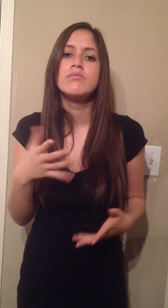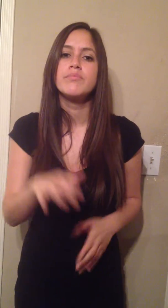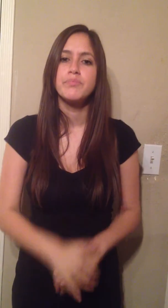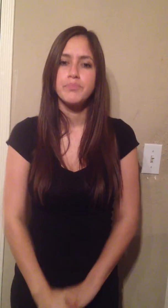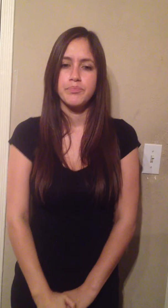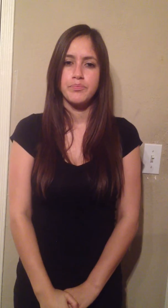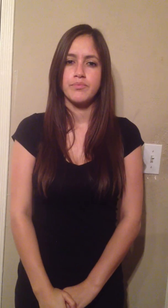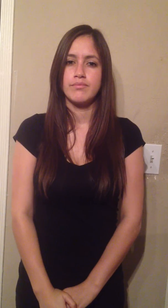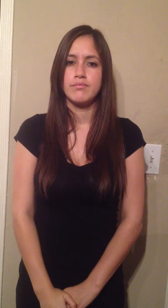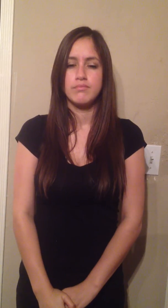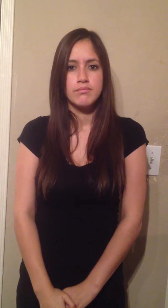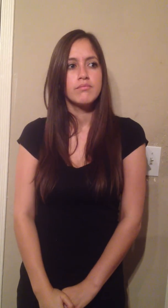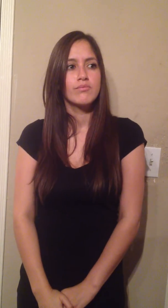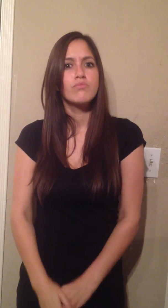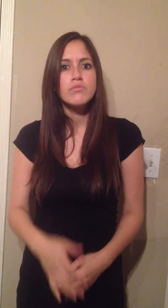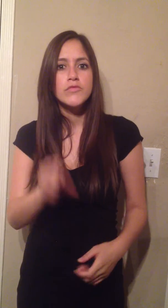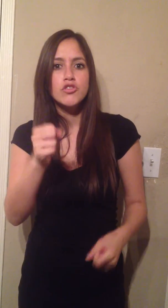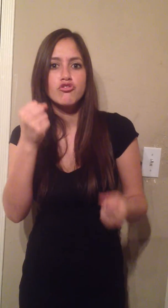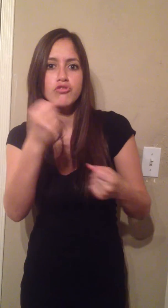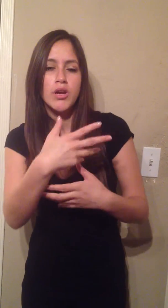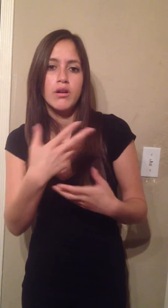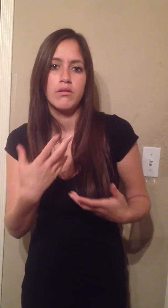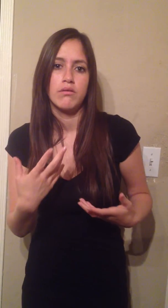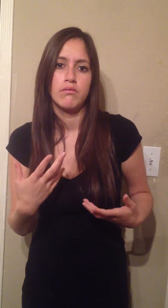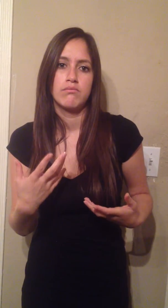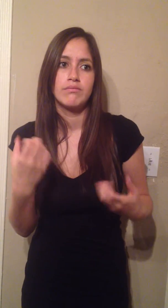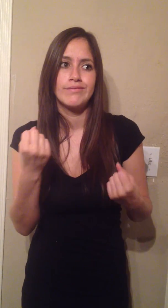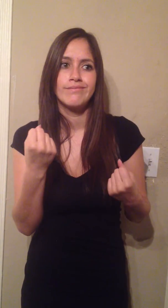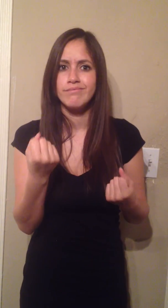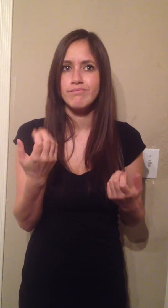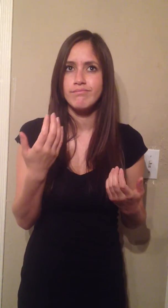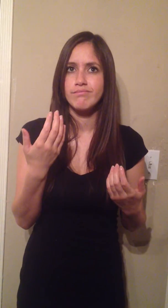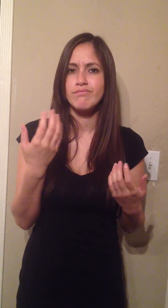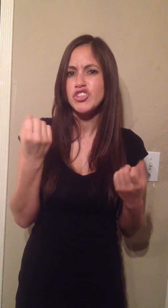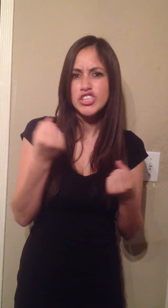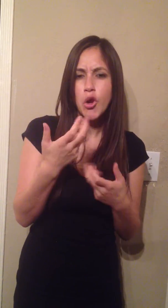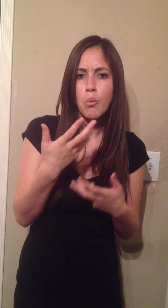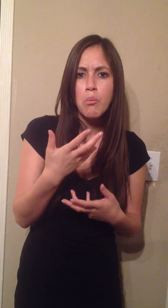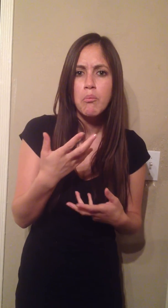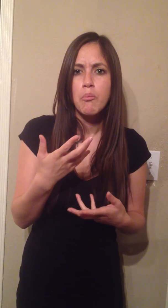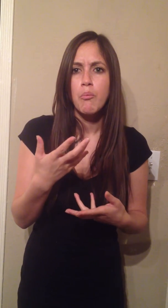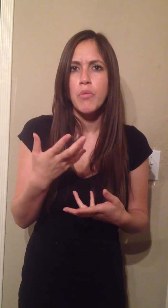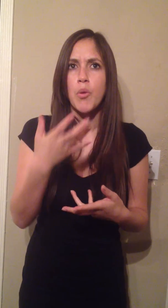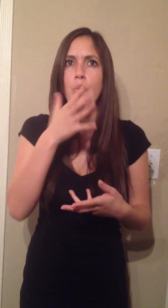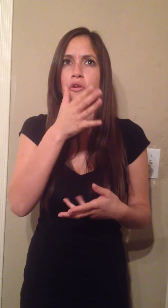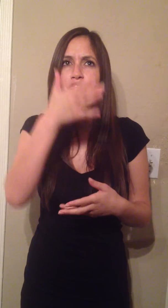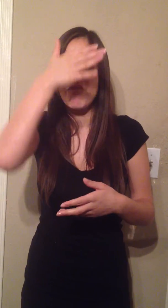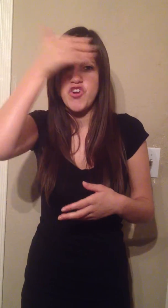Yeah, they're terrified, and this is a good fear. They're terrified that they're going to forget what that's an abbreviation